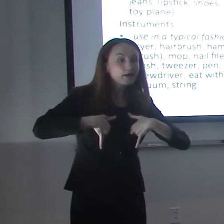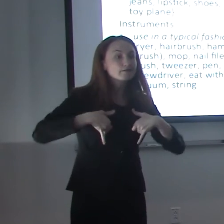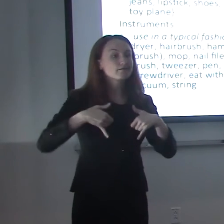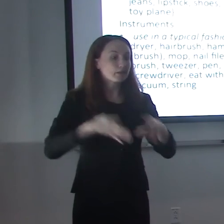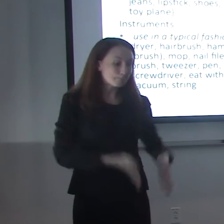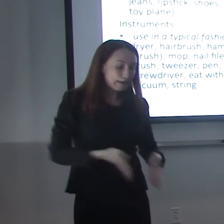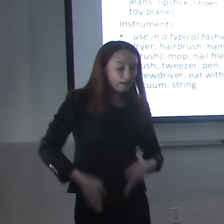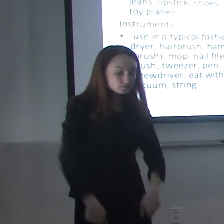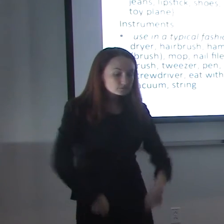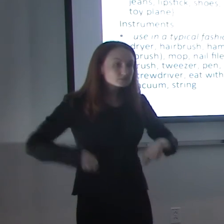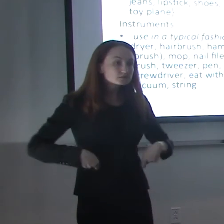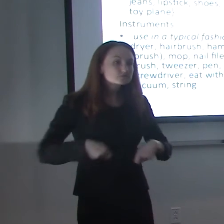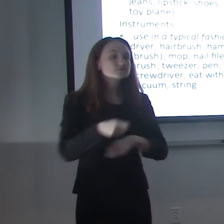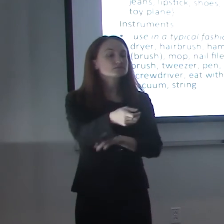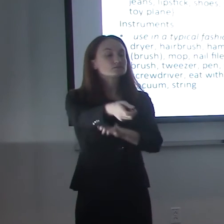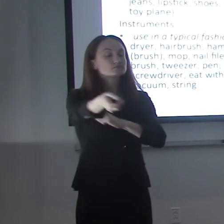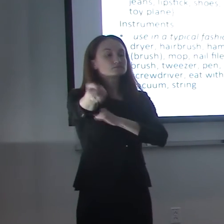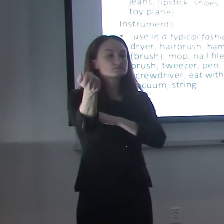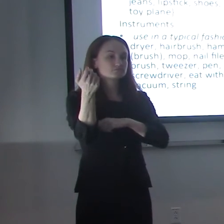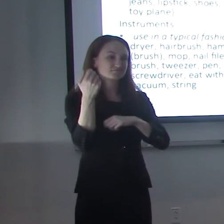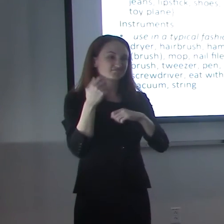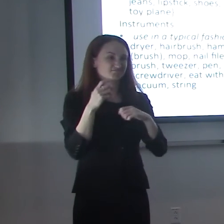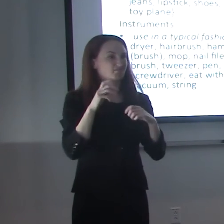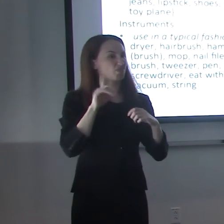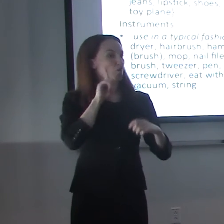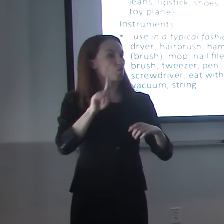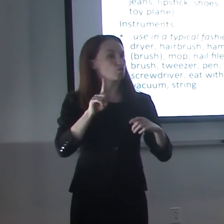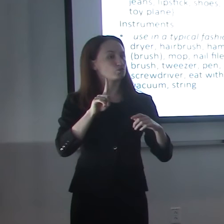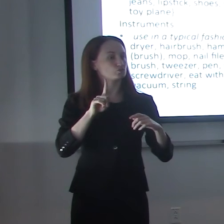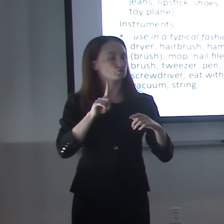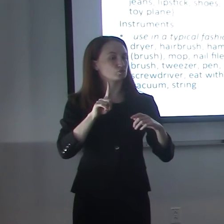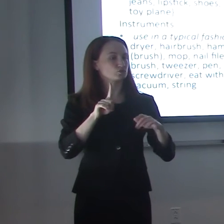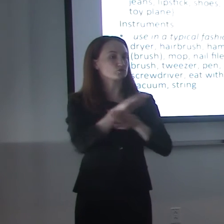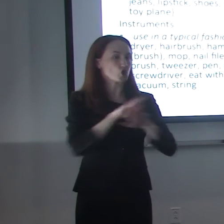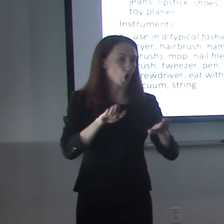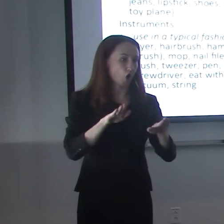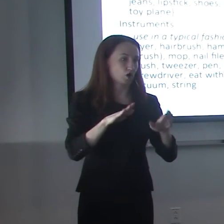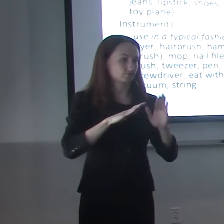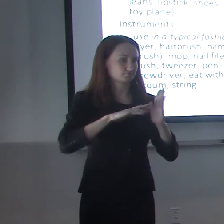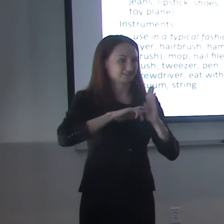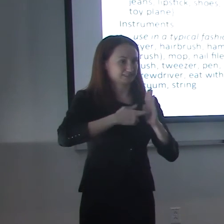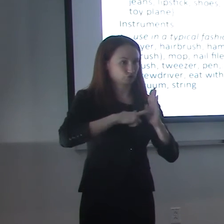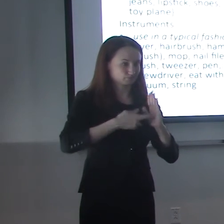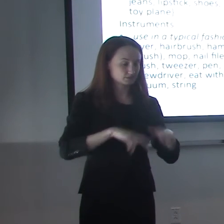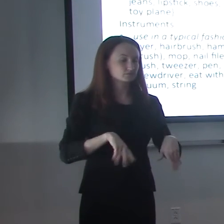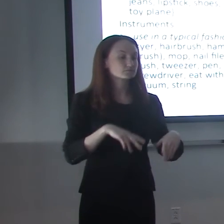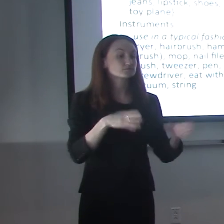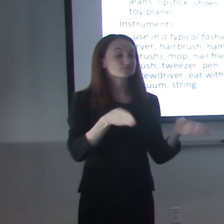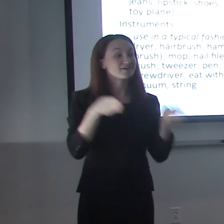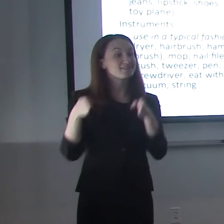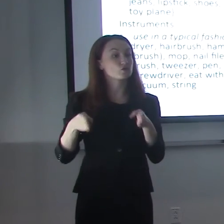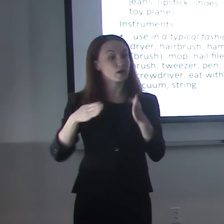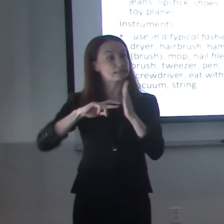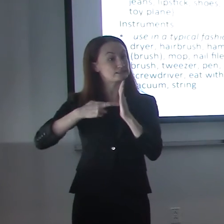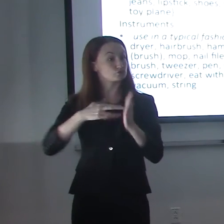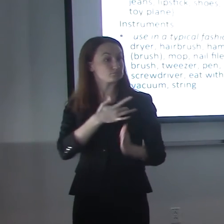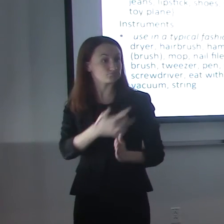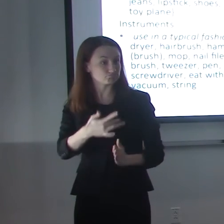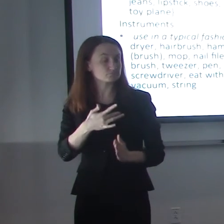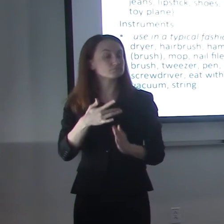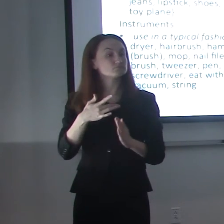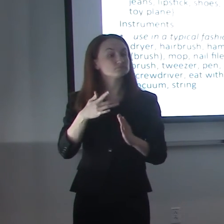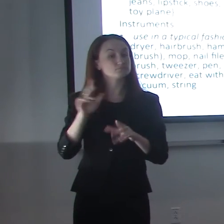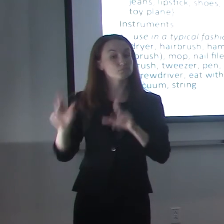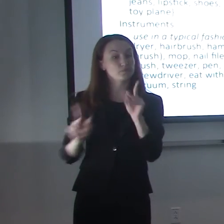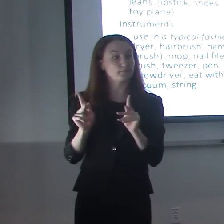jeans, and those were non-instruments. And then you had instrument type, where you